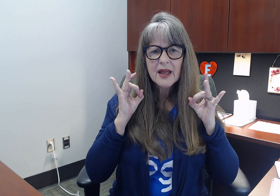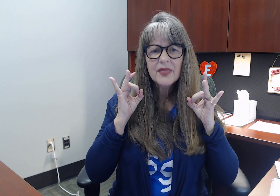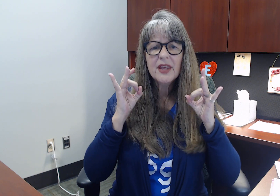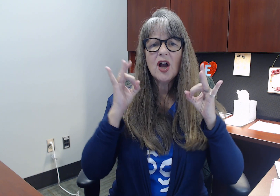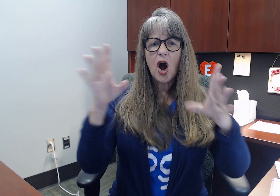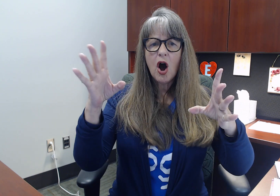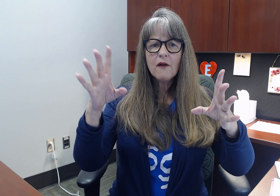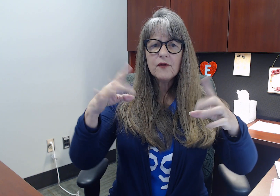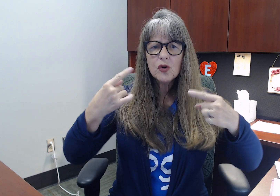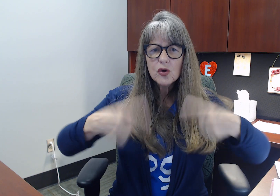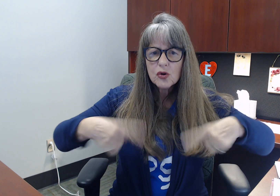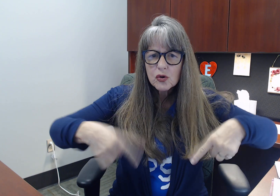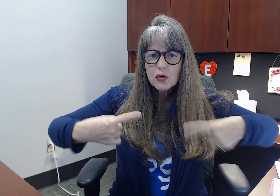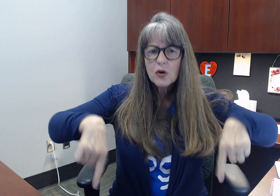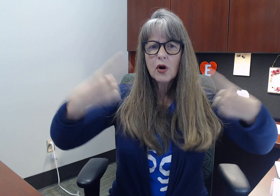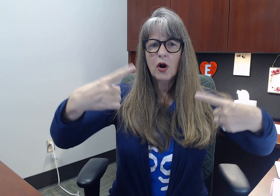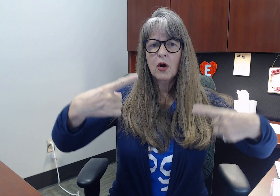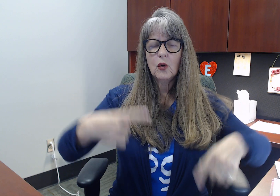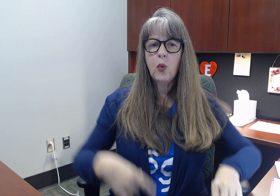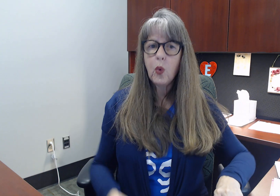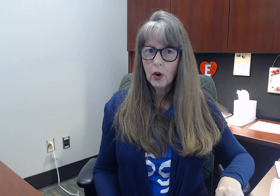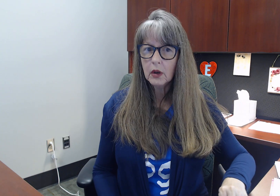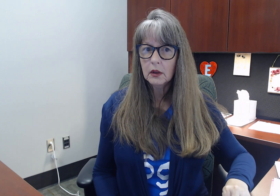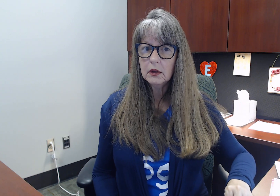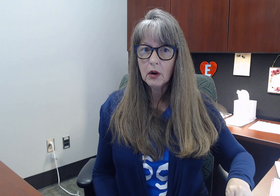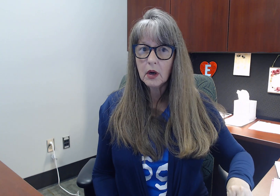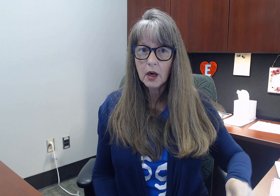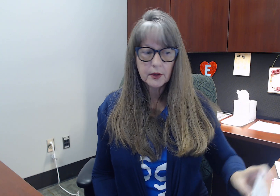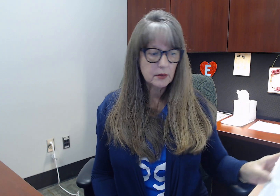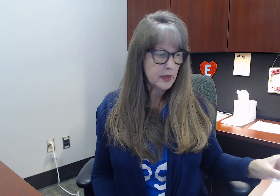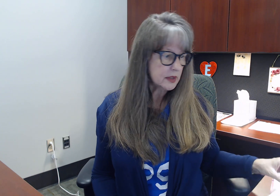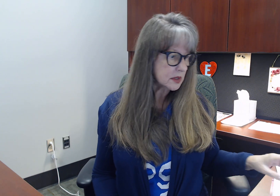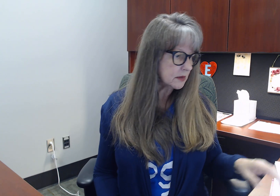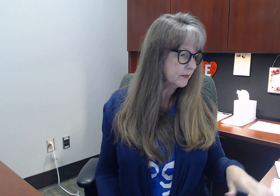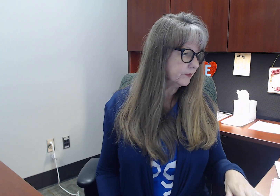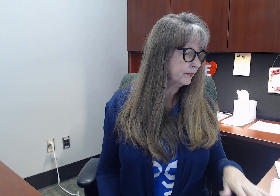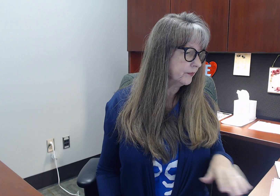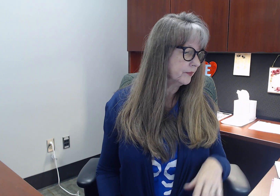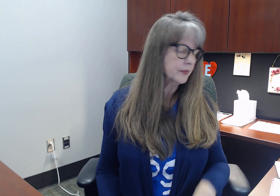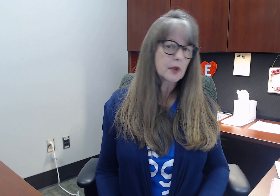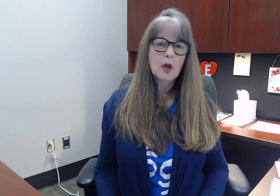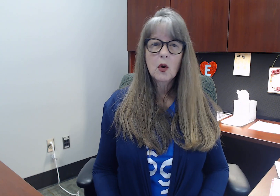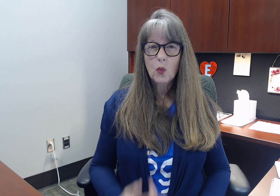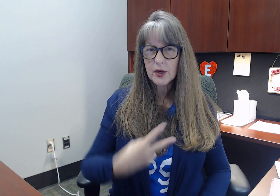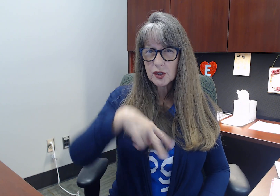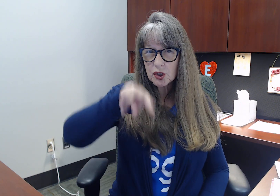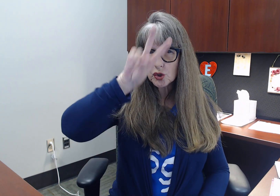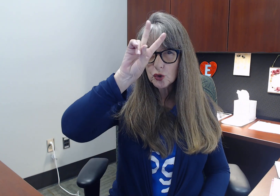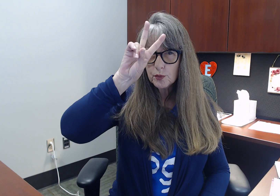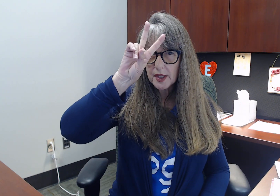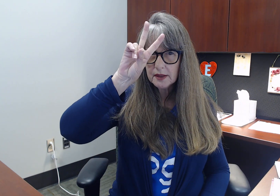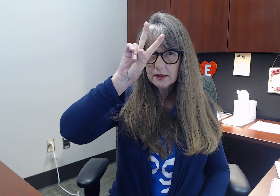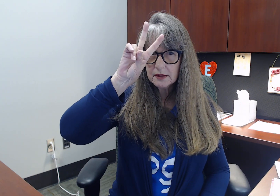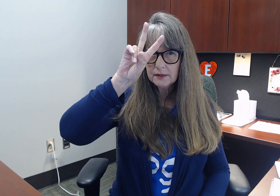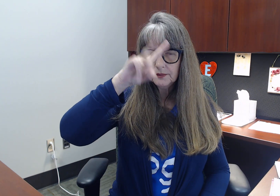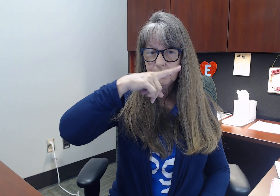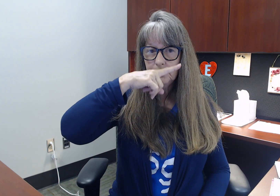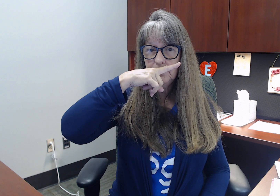The awful quarrel or argument was stupid